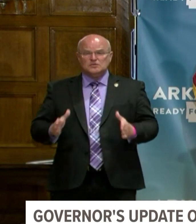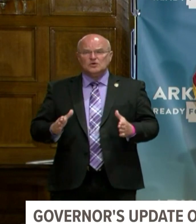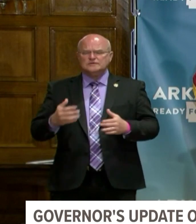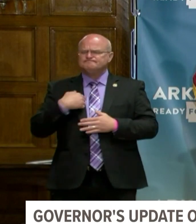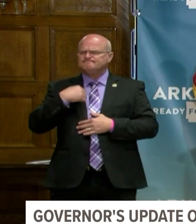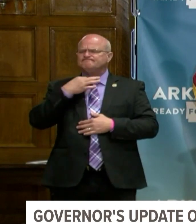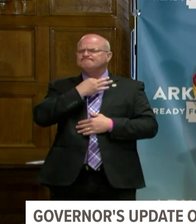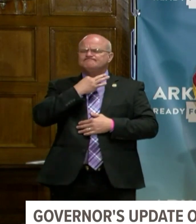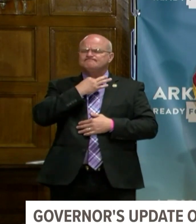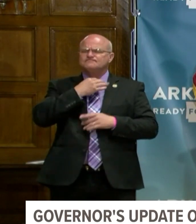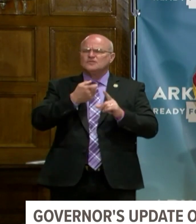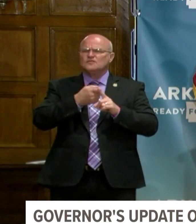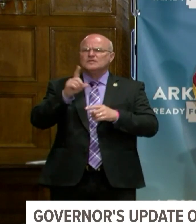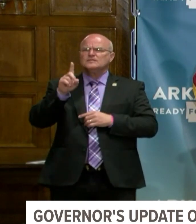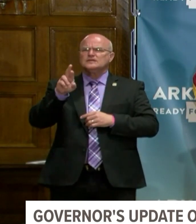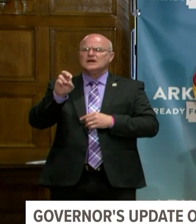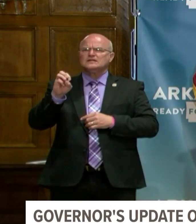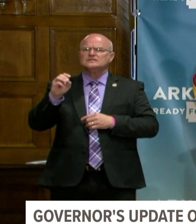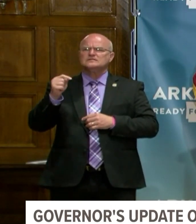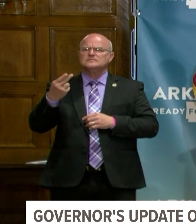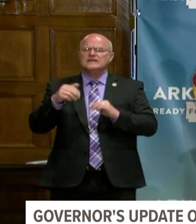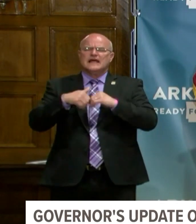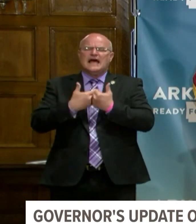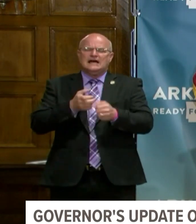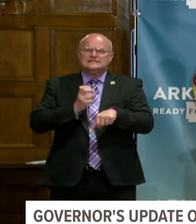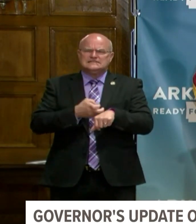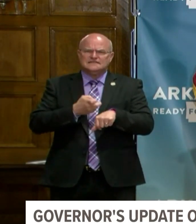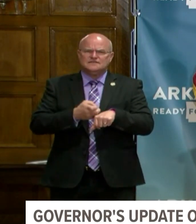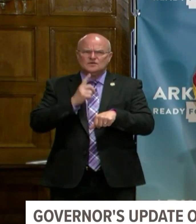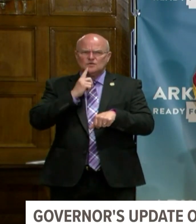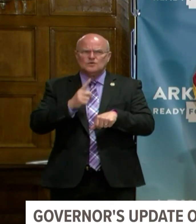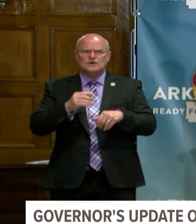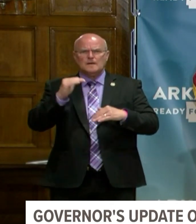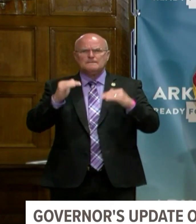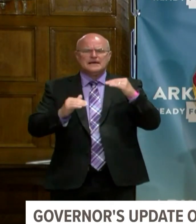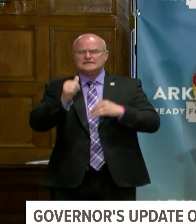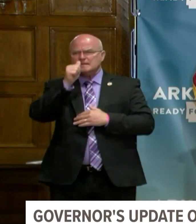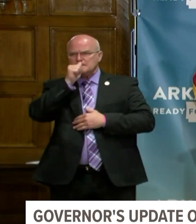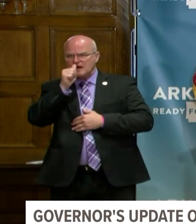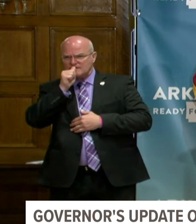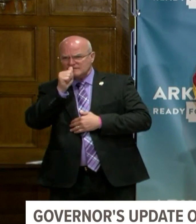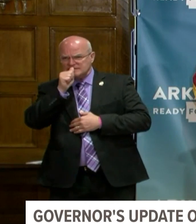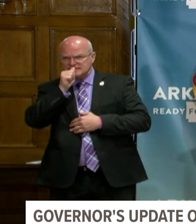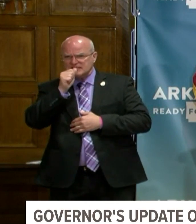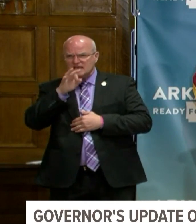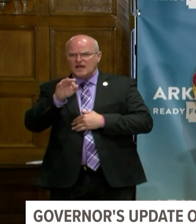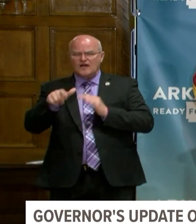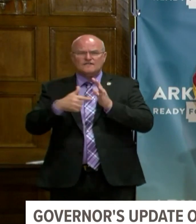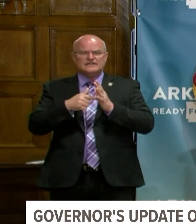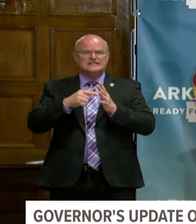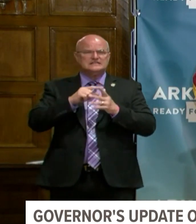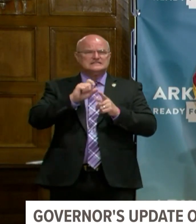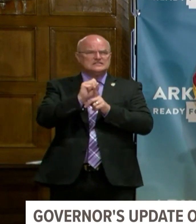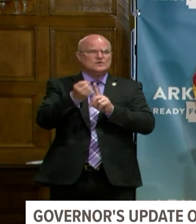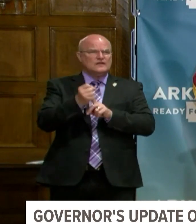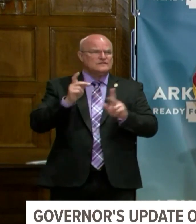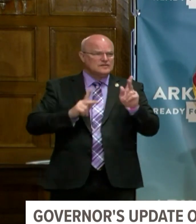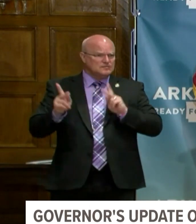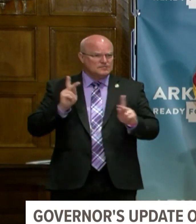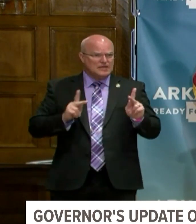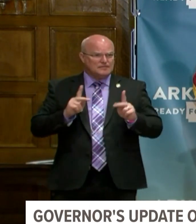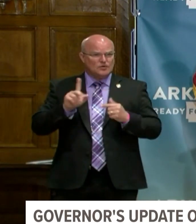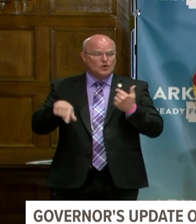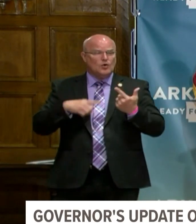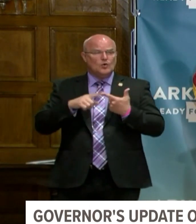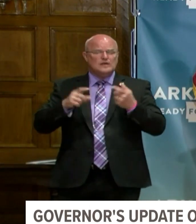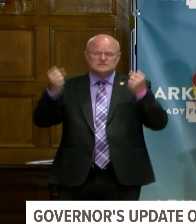I was wondering from Dr. Smith, how difficult is it to balance the privacy in these situations for those people